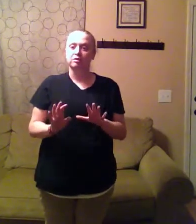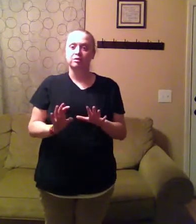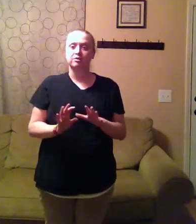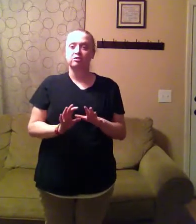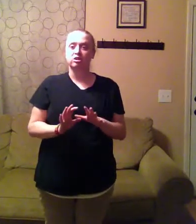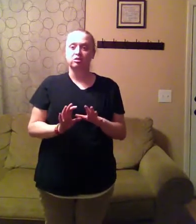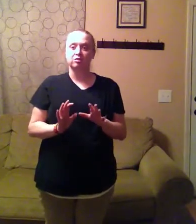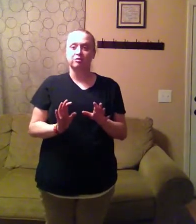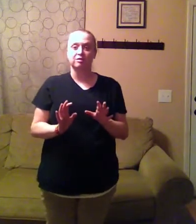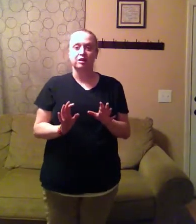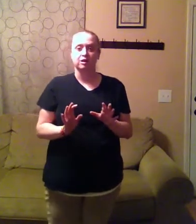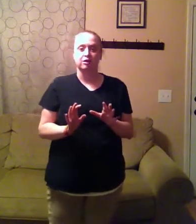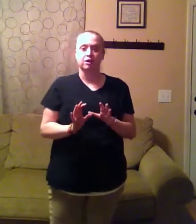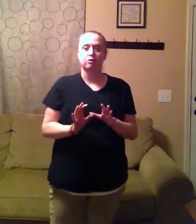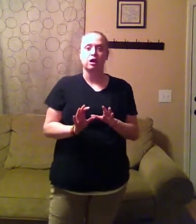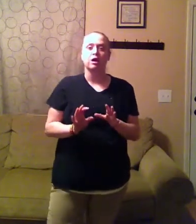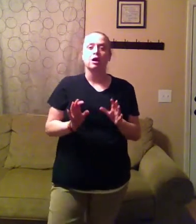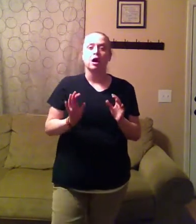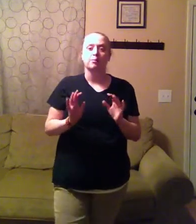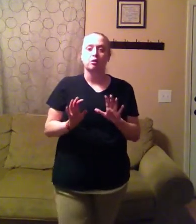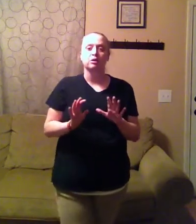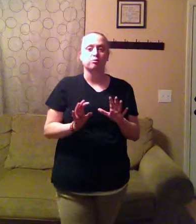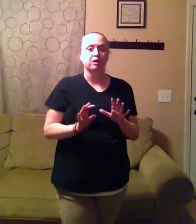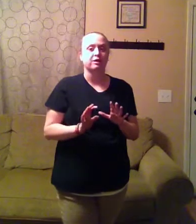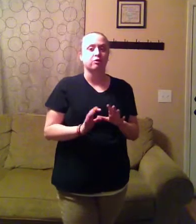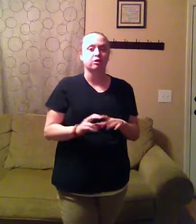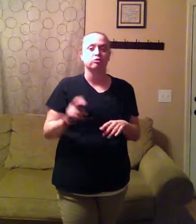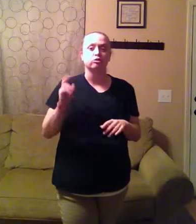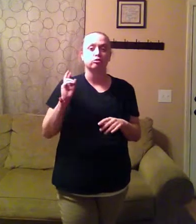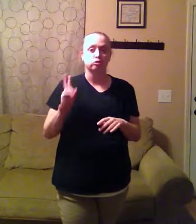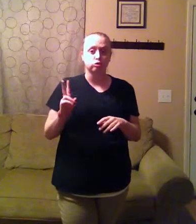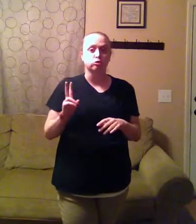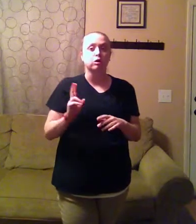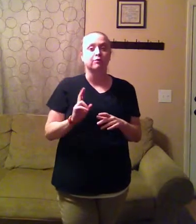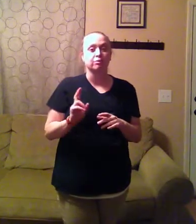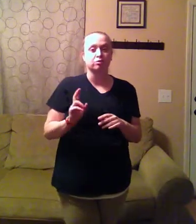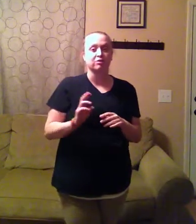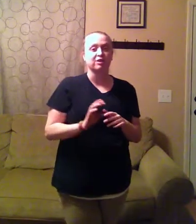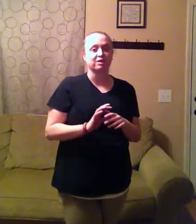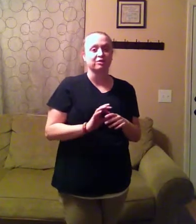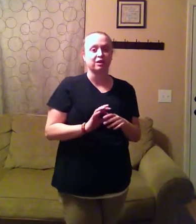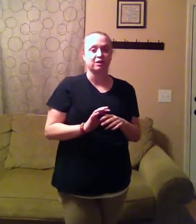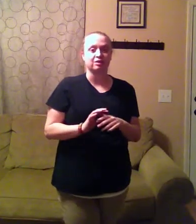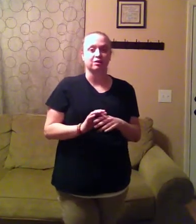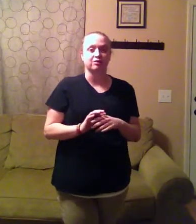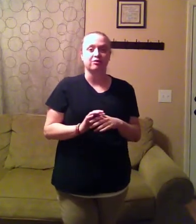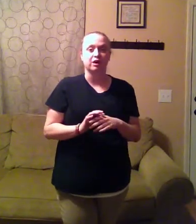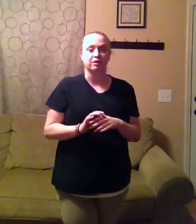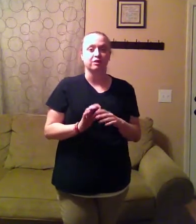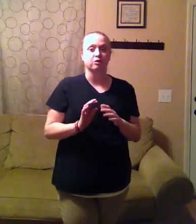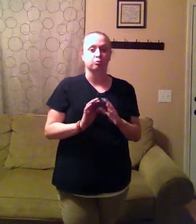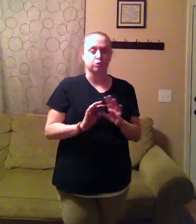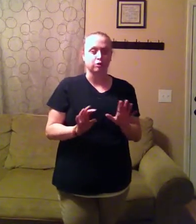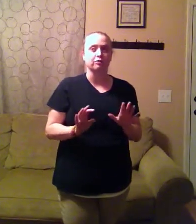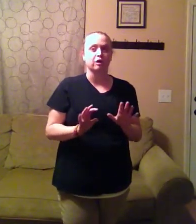of suggestions for studying on the internet, I'm going to break it down into two of the most effective techniques I could find that could work for